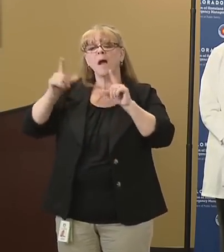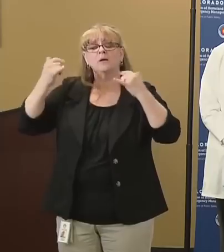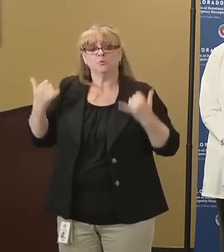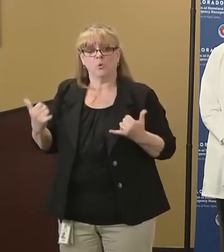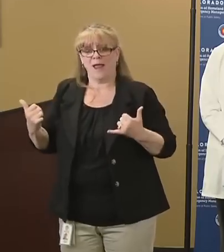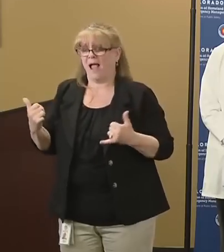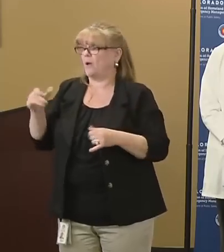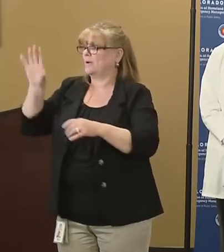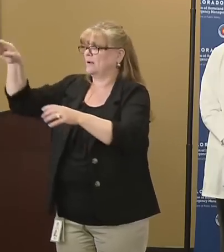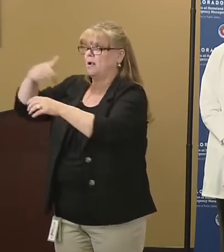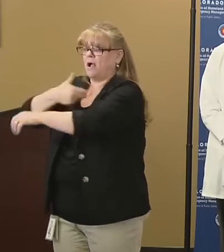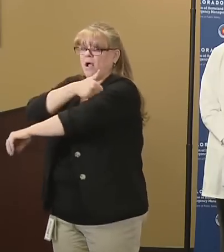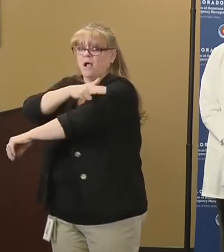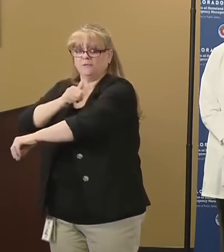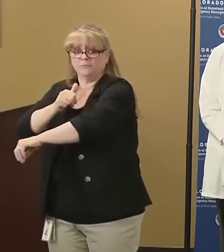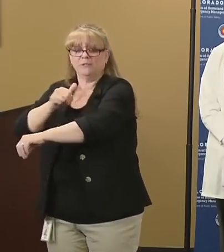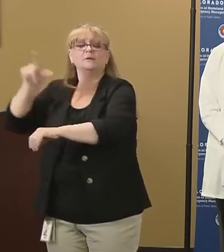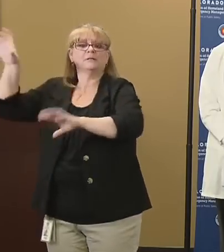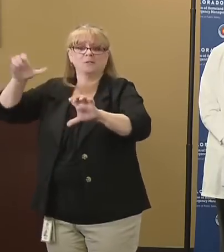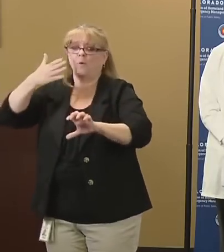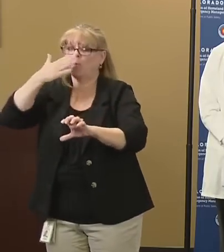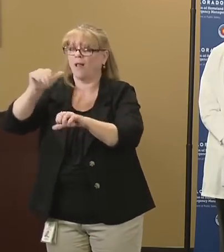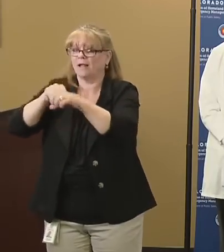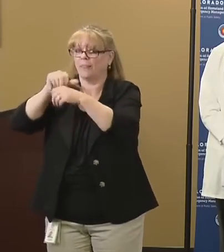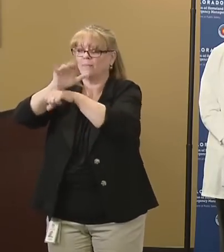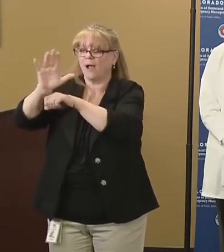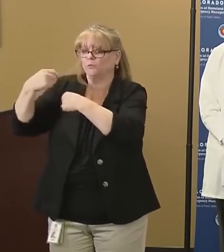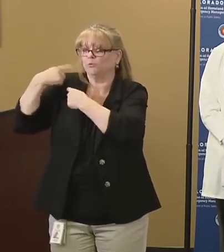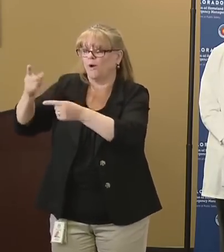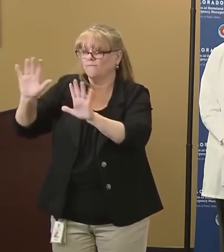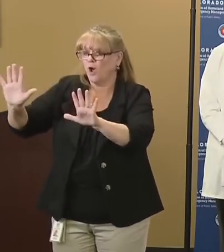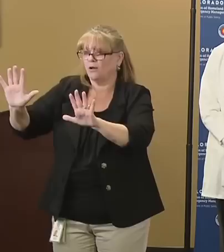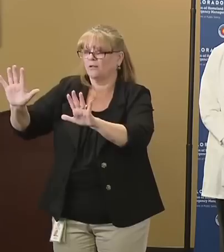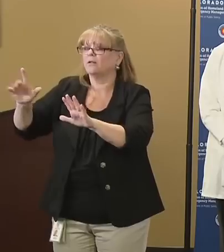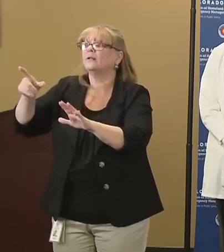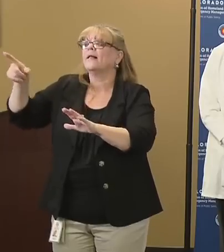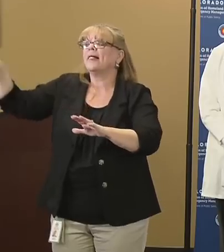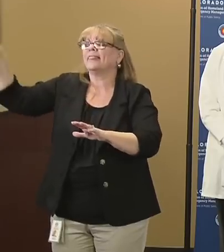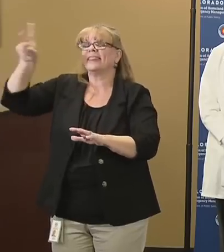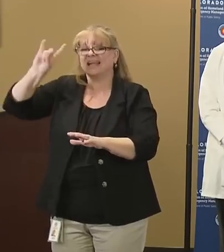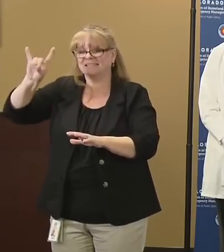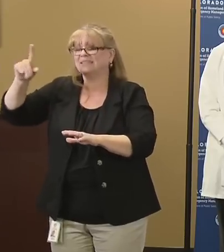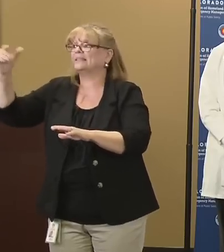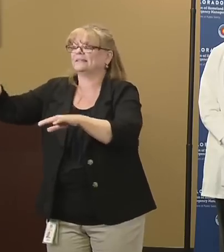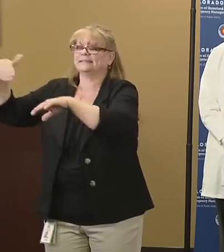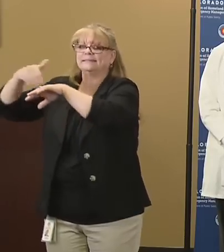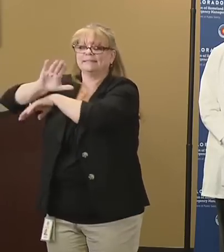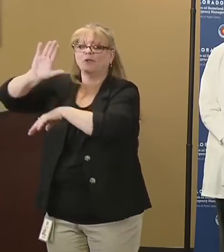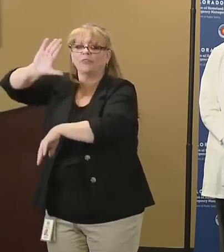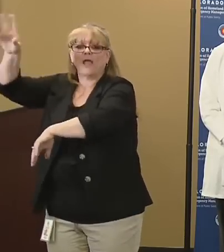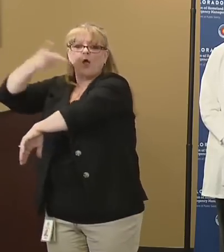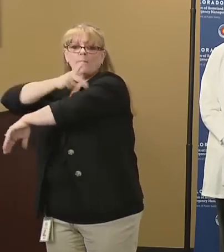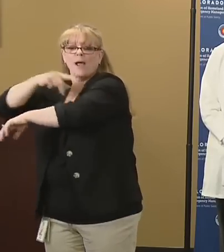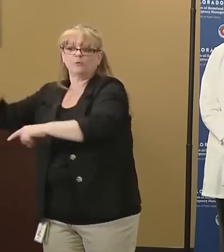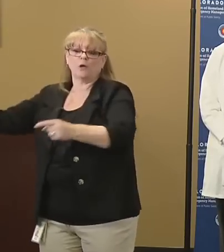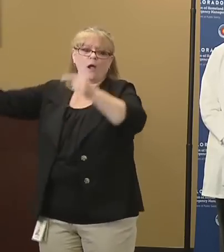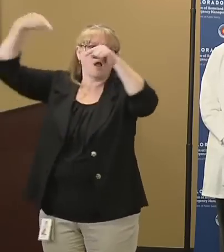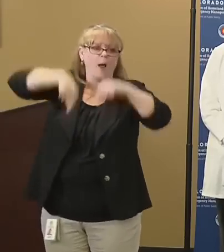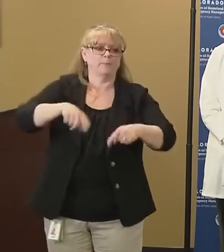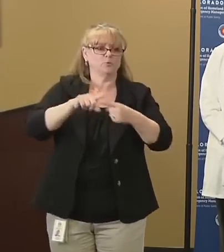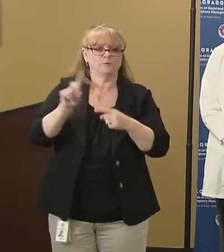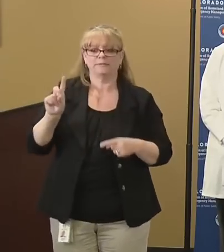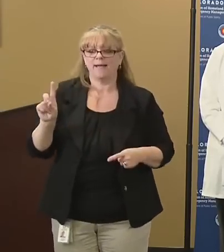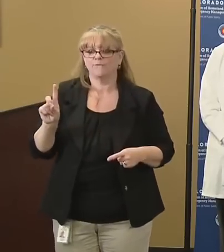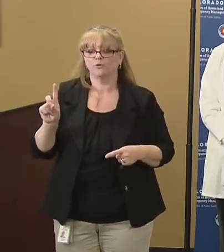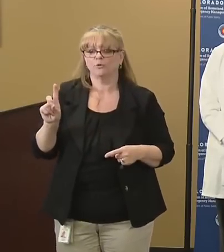also sending patients down the hill to the Denver metro area simply because for respiratory issues, often one of the first-line